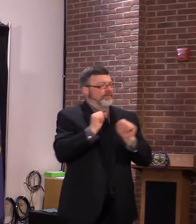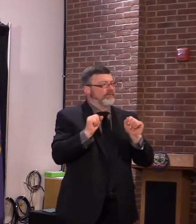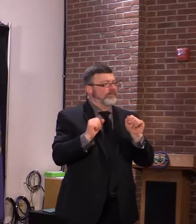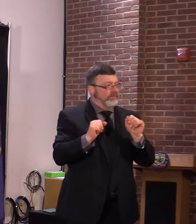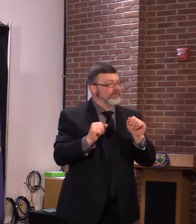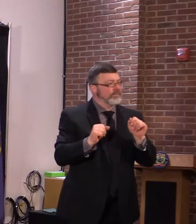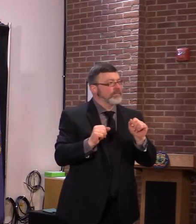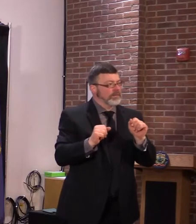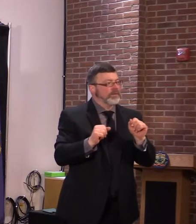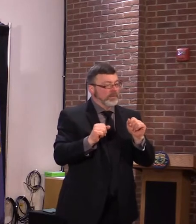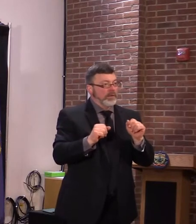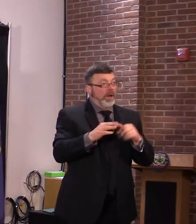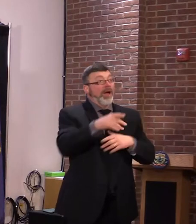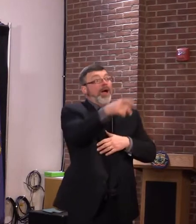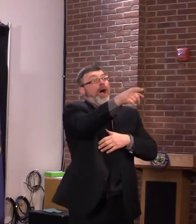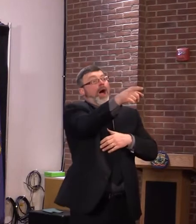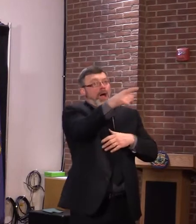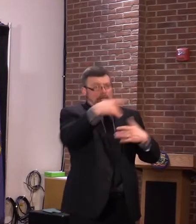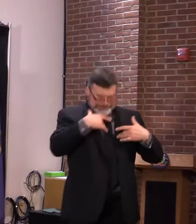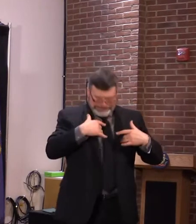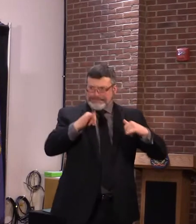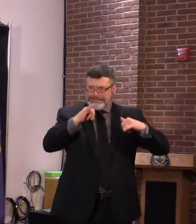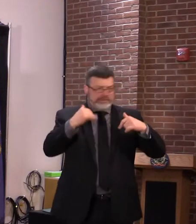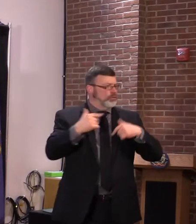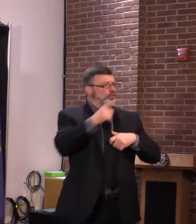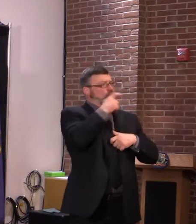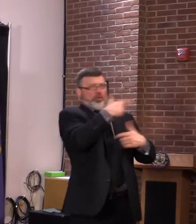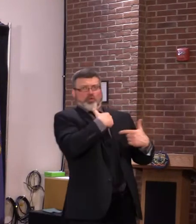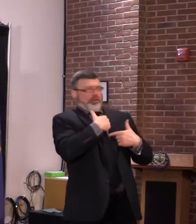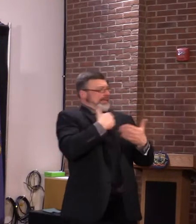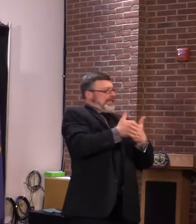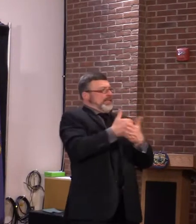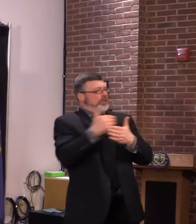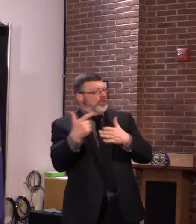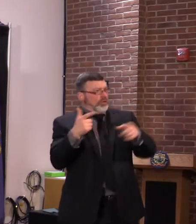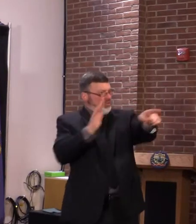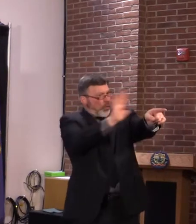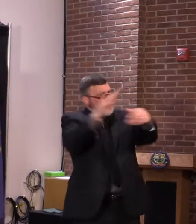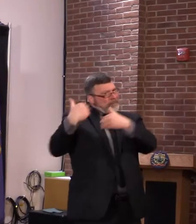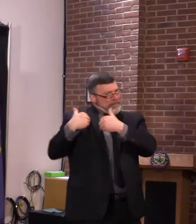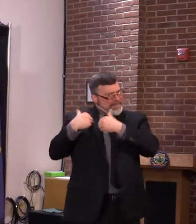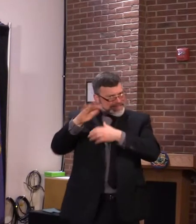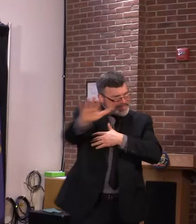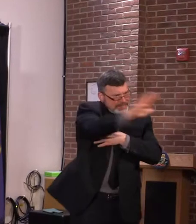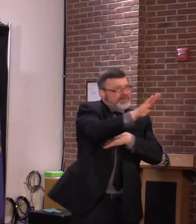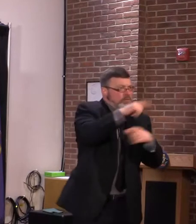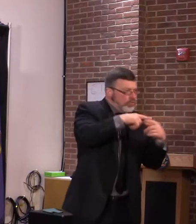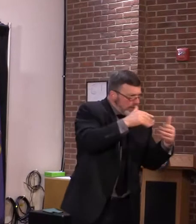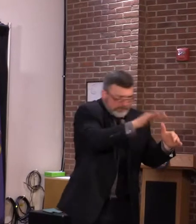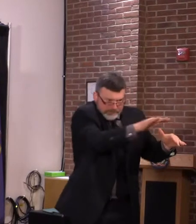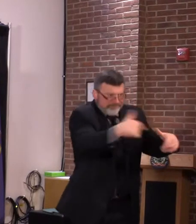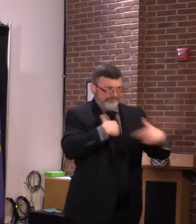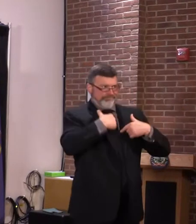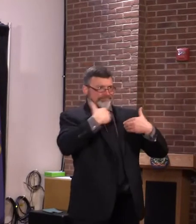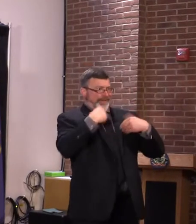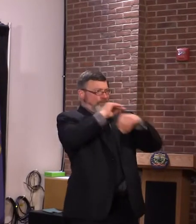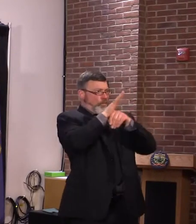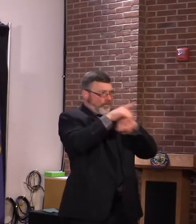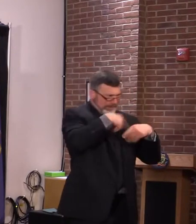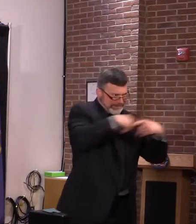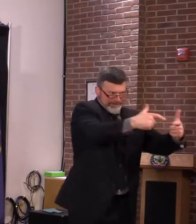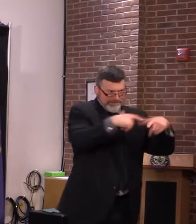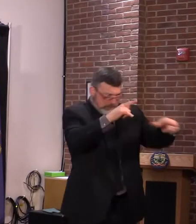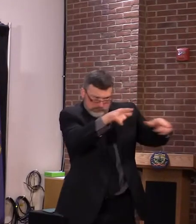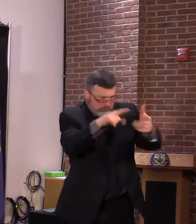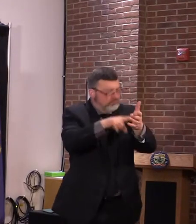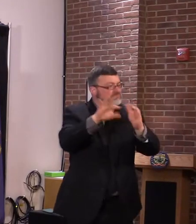get a call from the health department, please know it is likely because we've received a positive result, and answer the call you need to